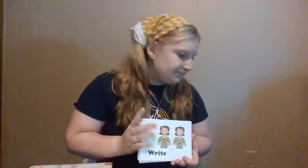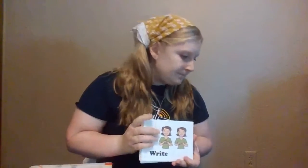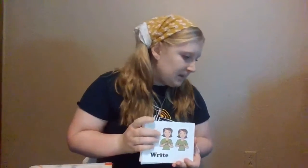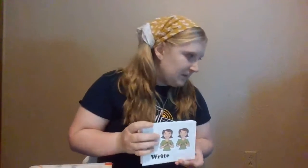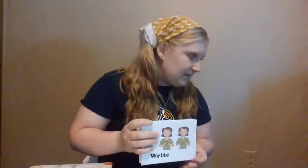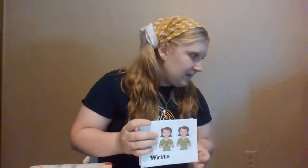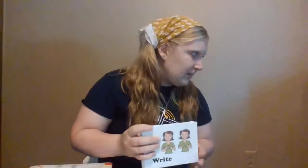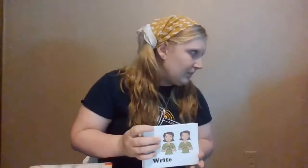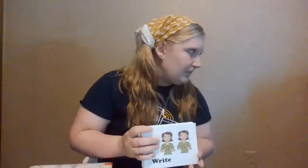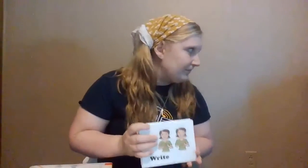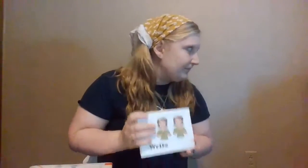Let me see.